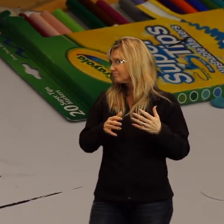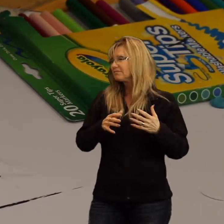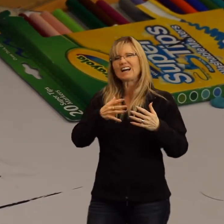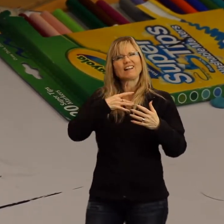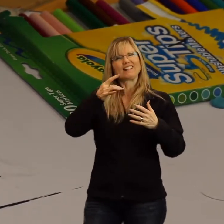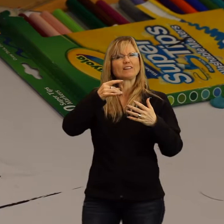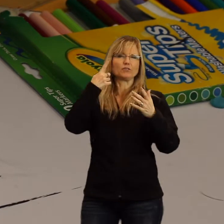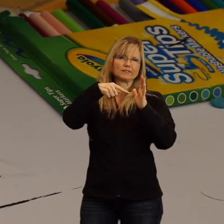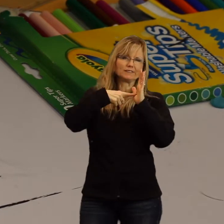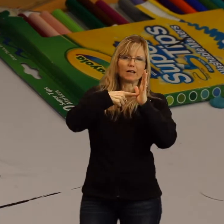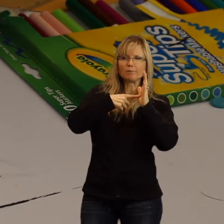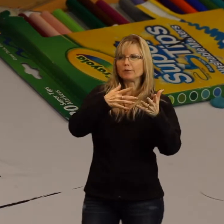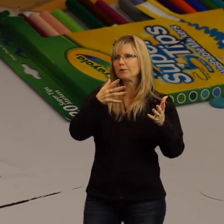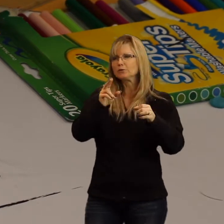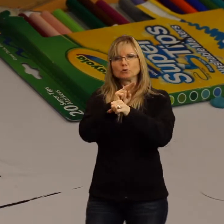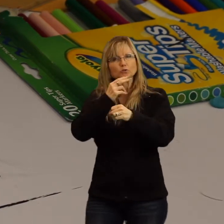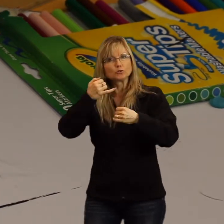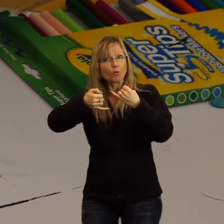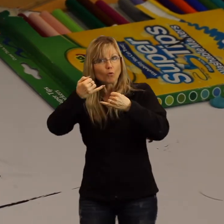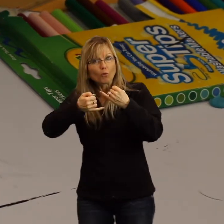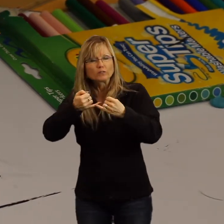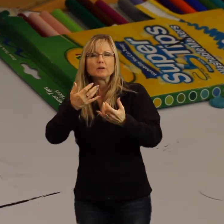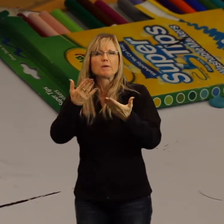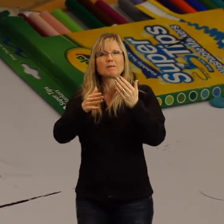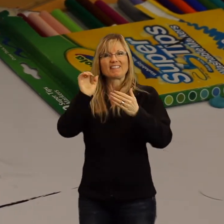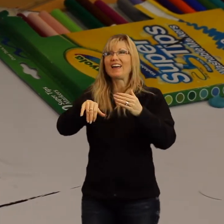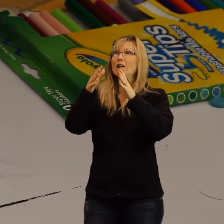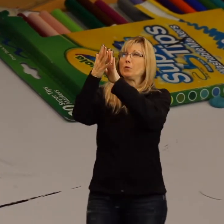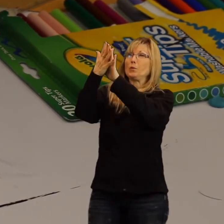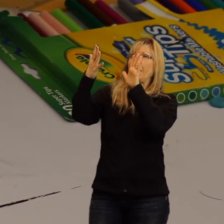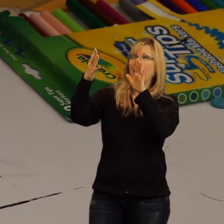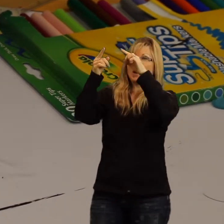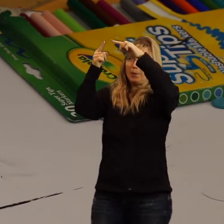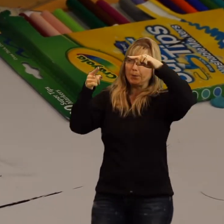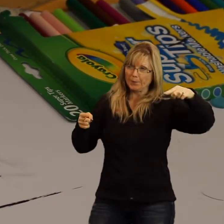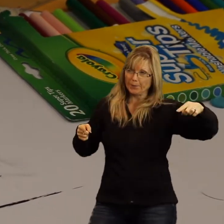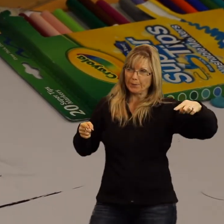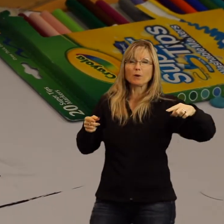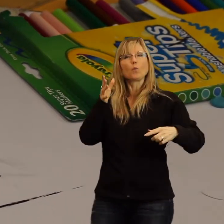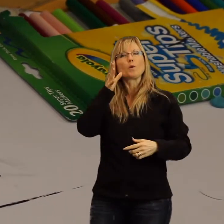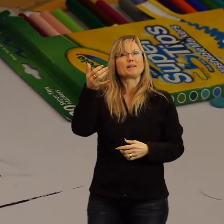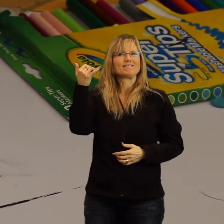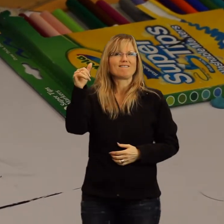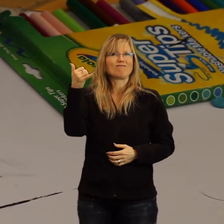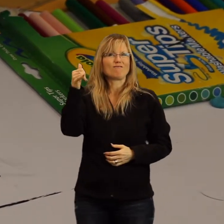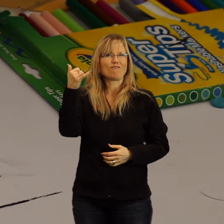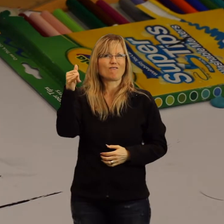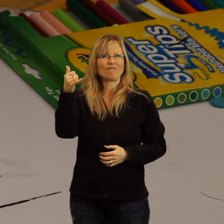So maybe this ray will be yellow,